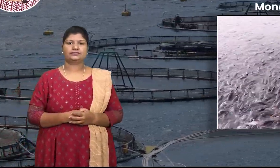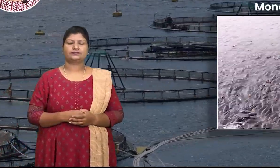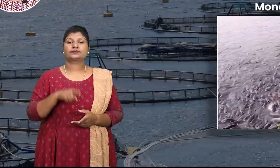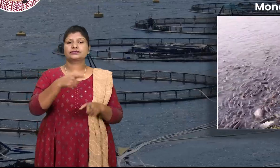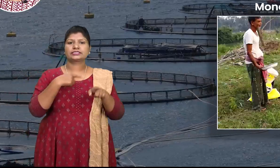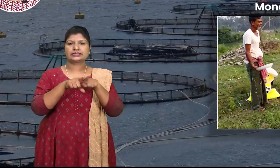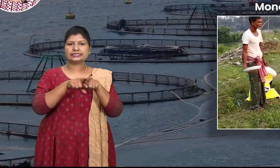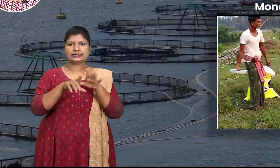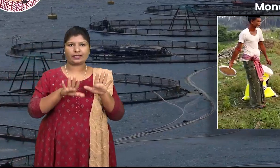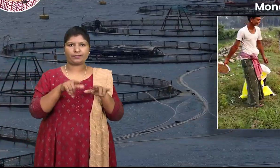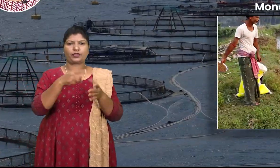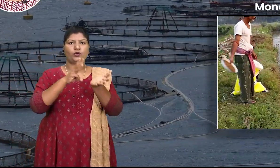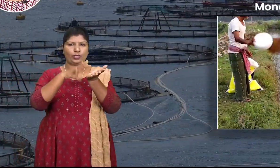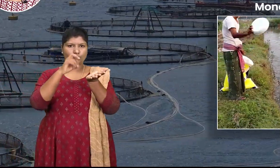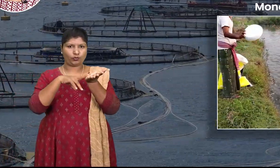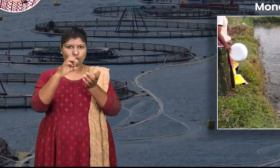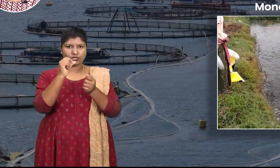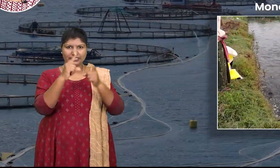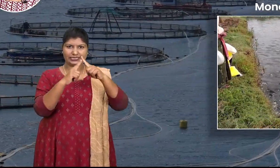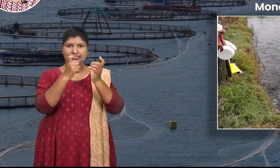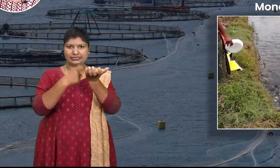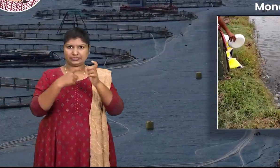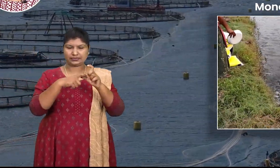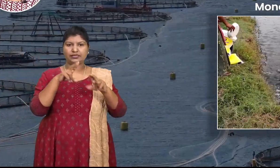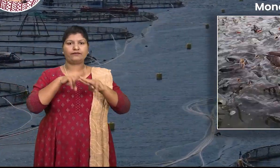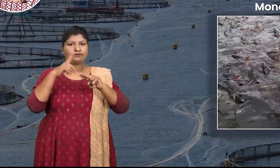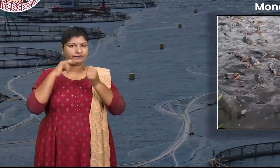An example of monoculture fish is